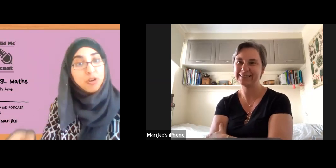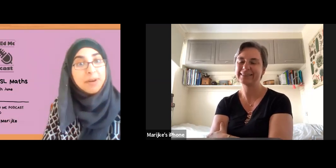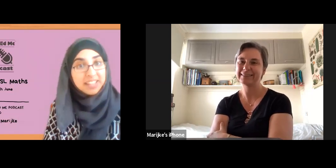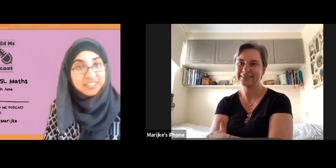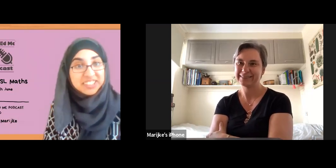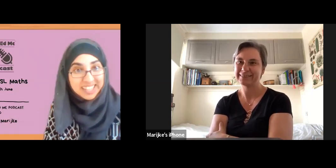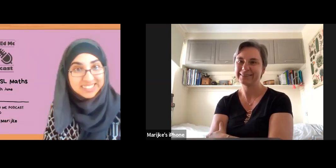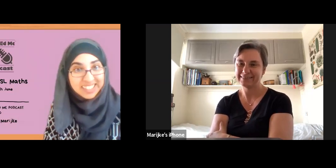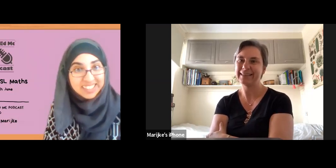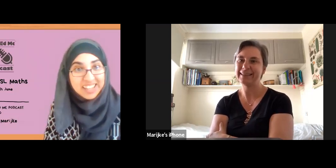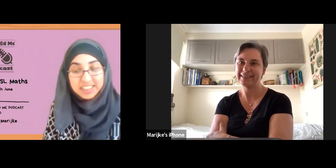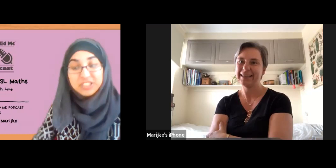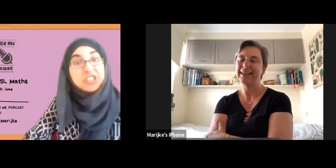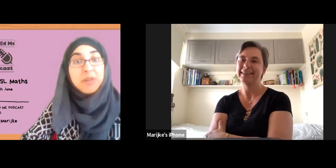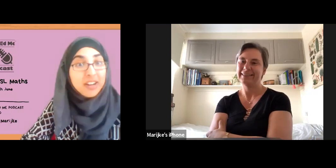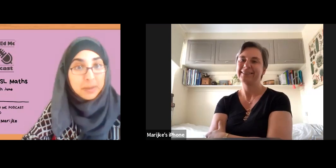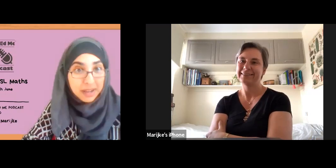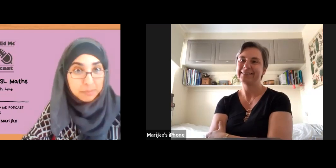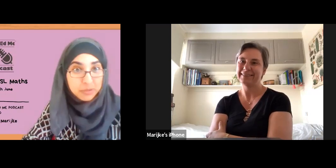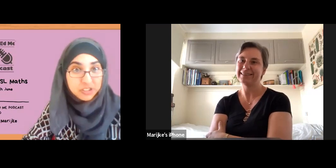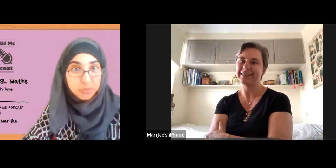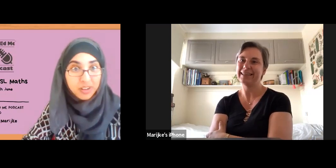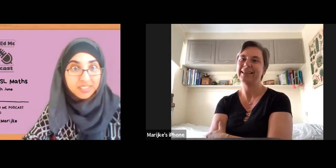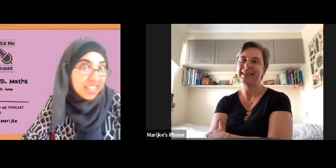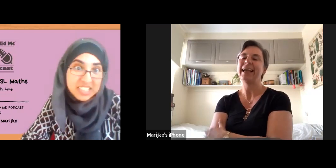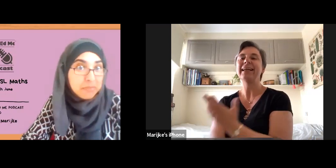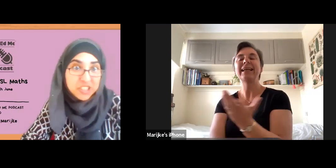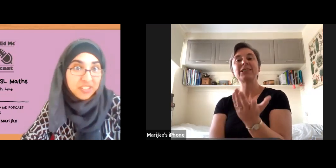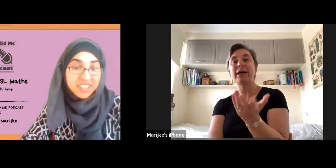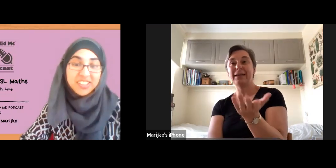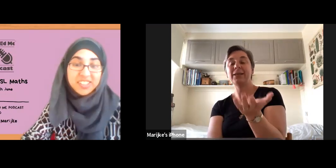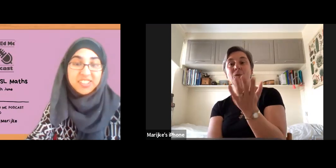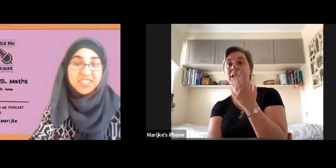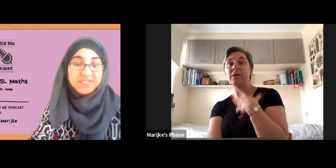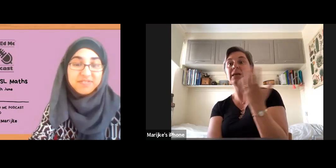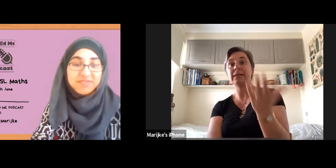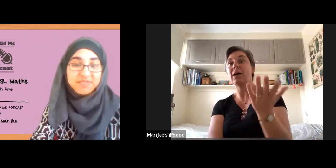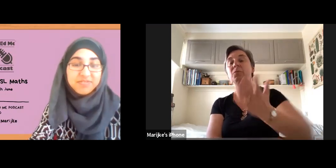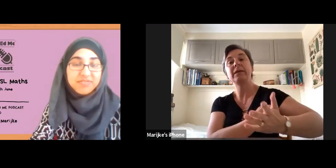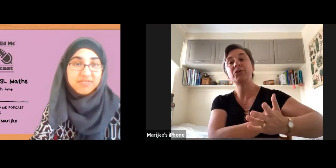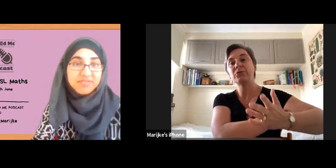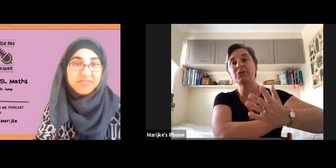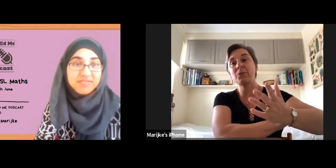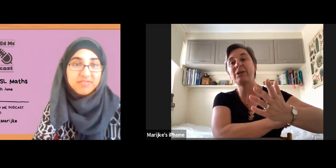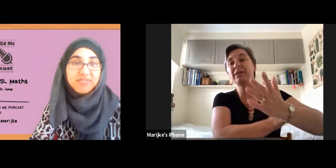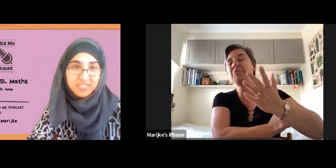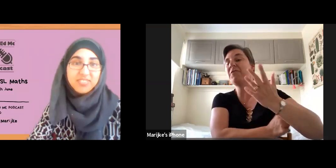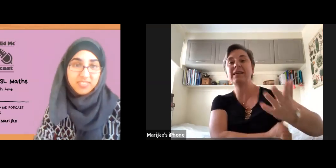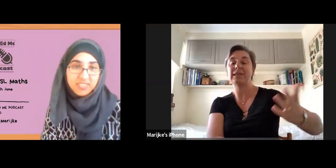about their understanding than just a mark on a paper. Exactly. Exams. And that's where we now, being tutors, we're in a very, very